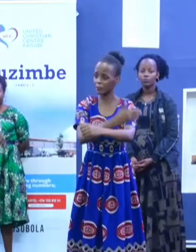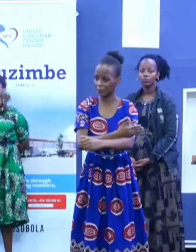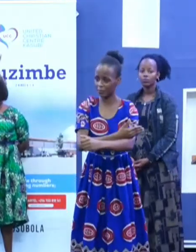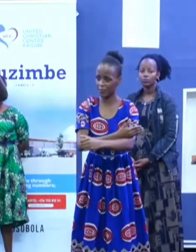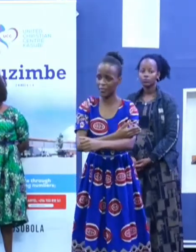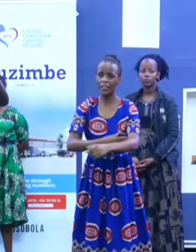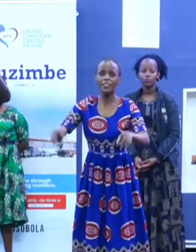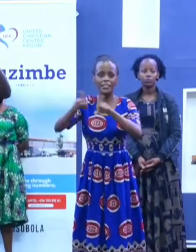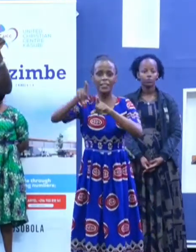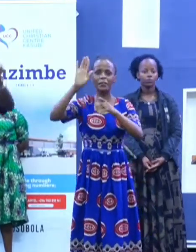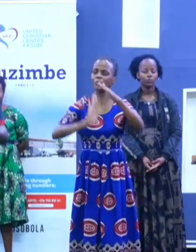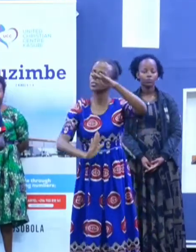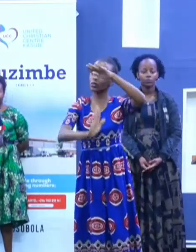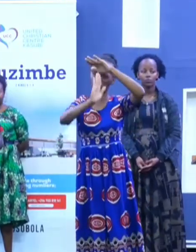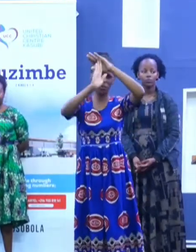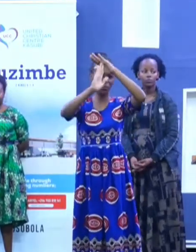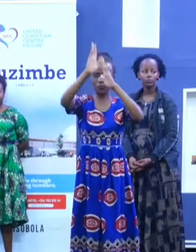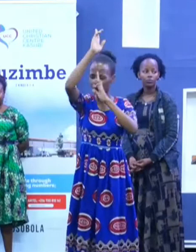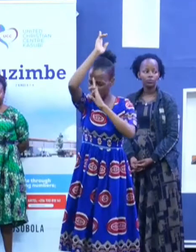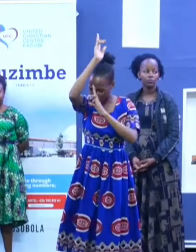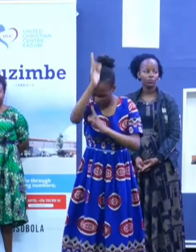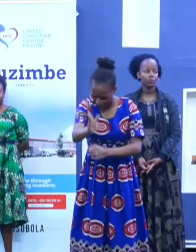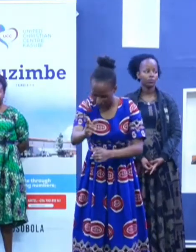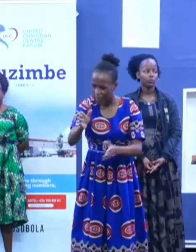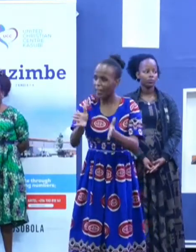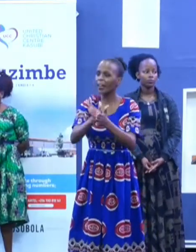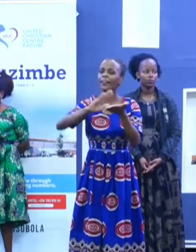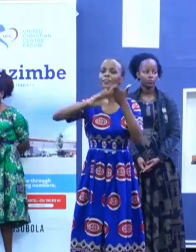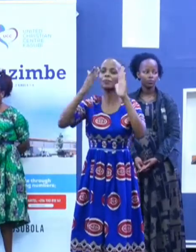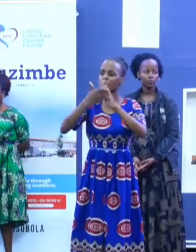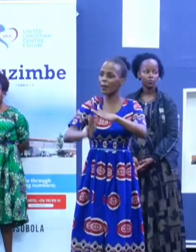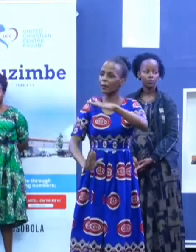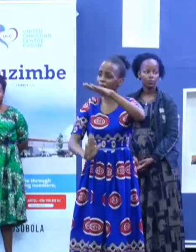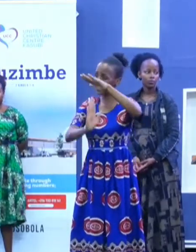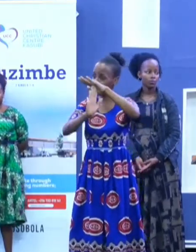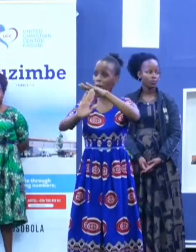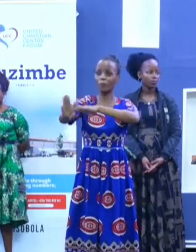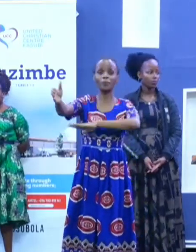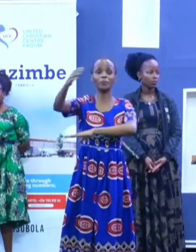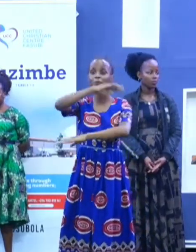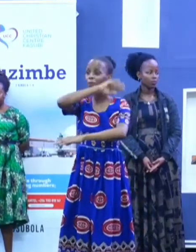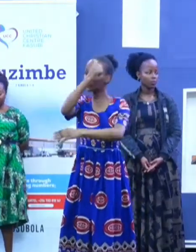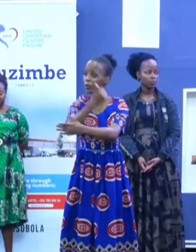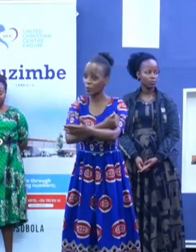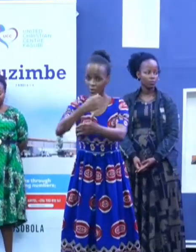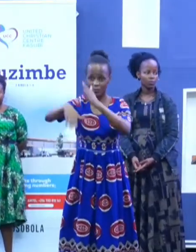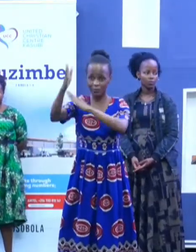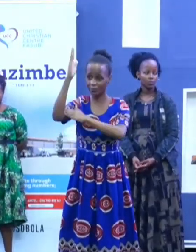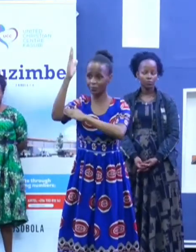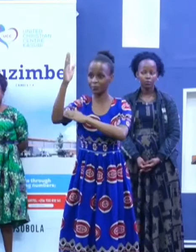We are going to become his excellent glory. We are going to become the excellent power of